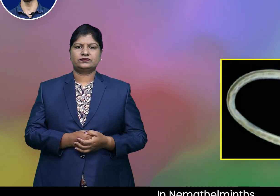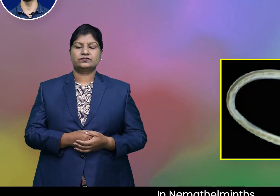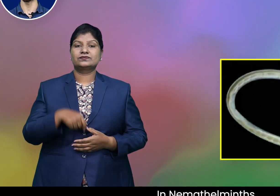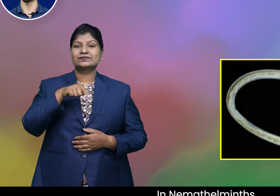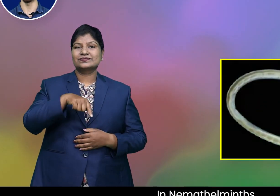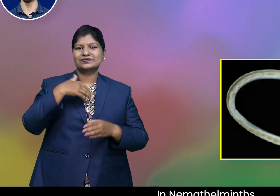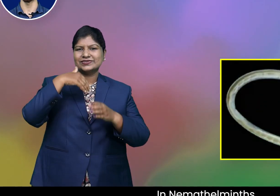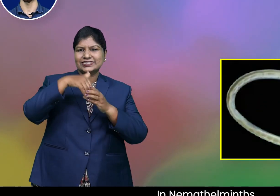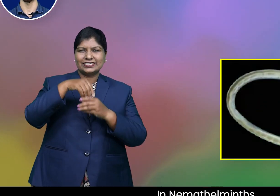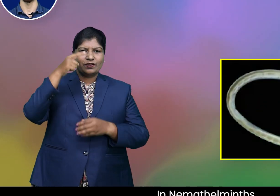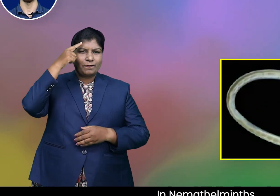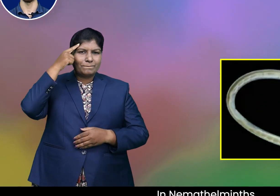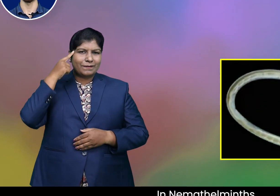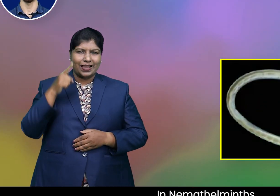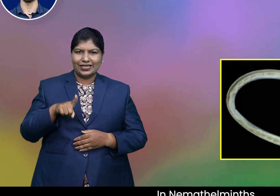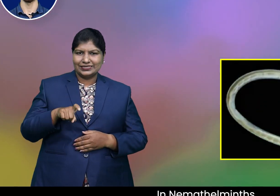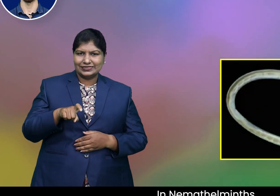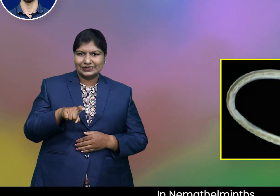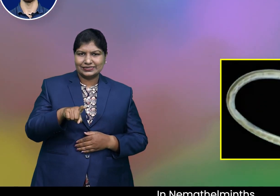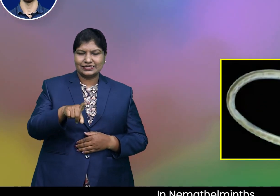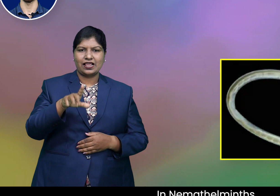In nemathelminthes,